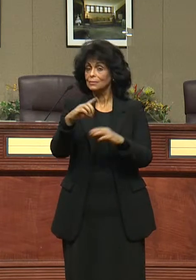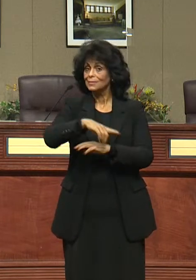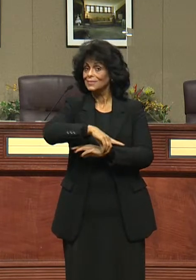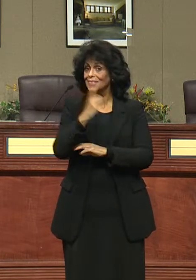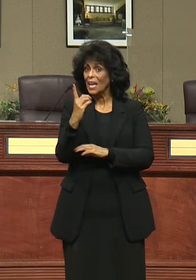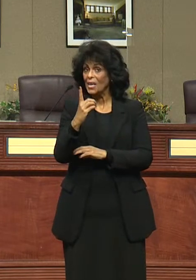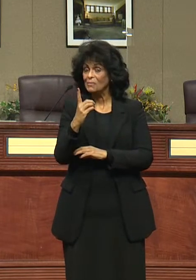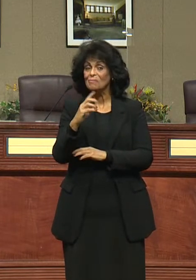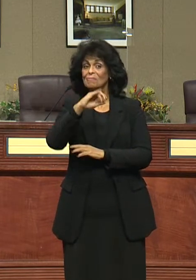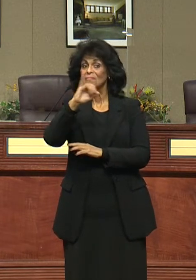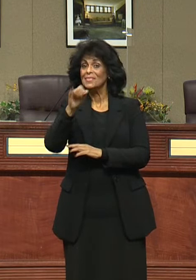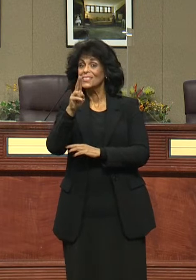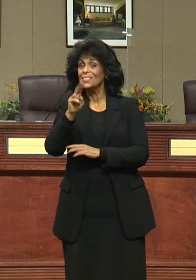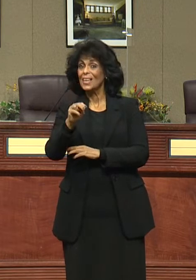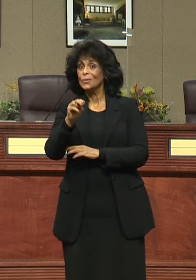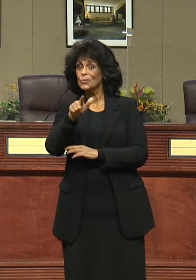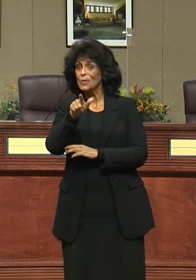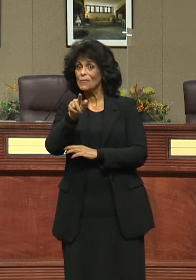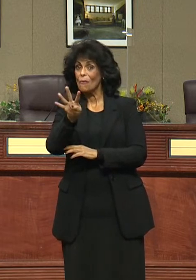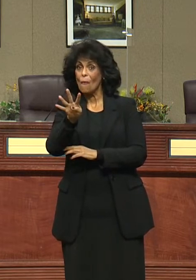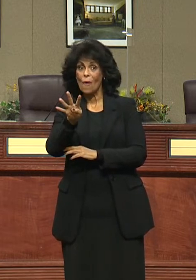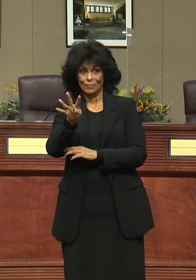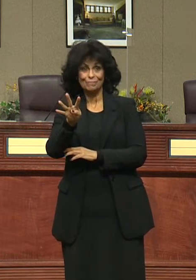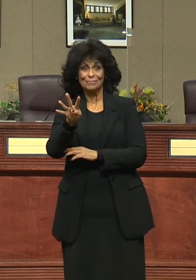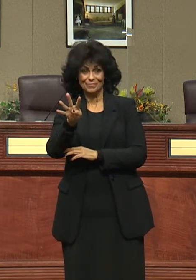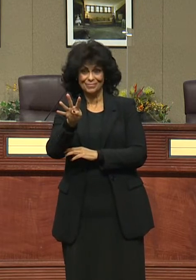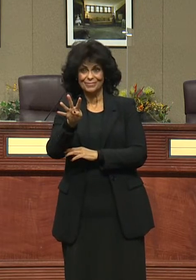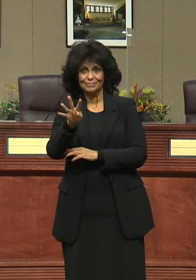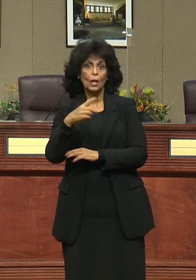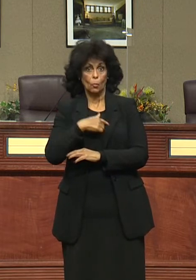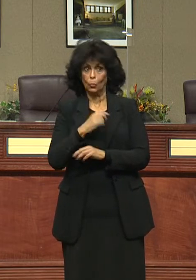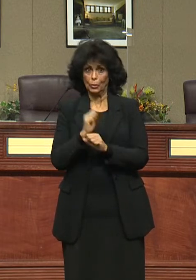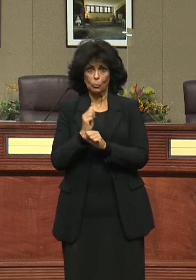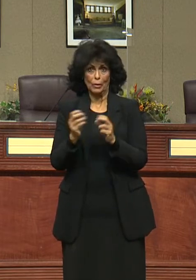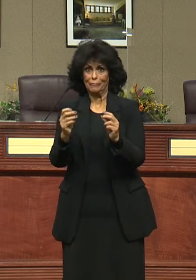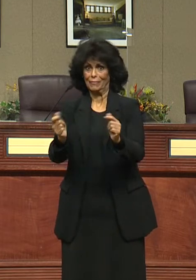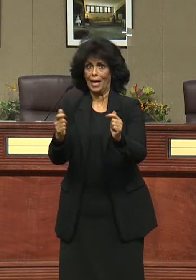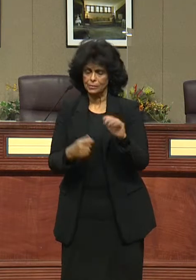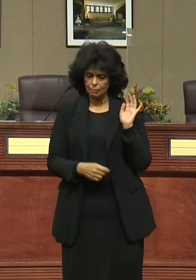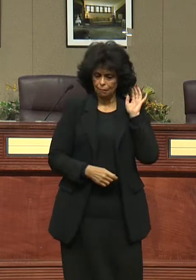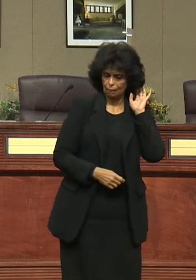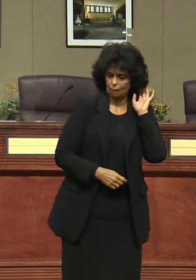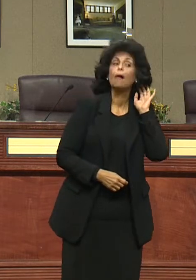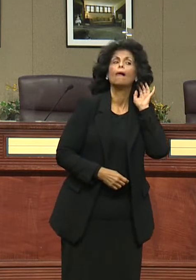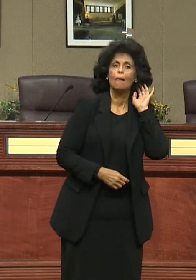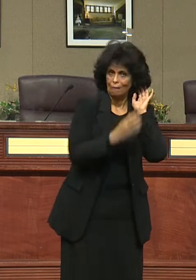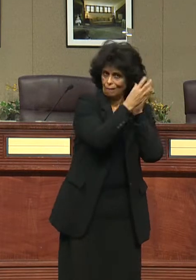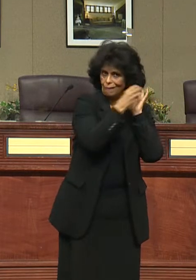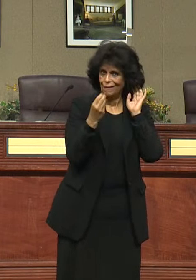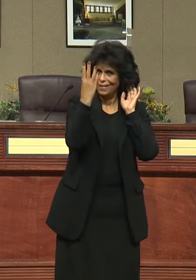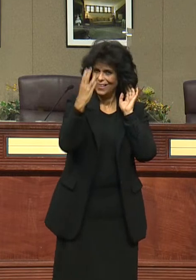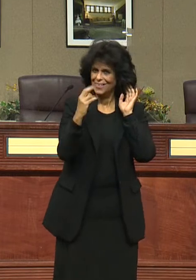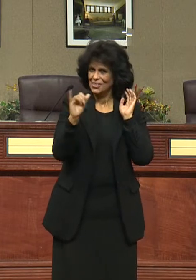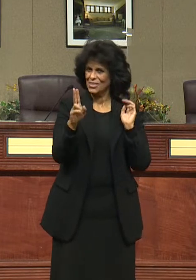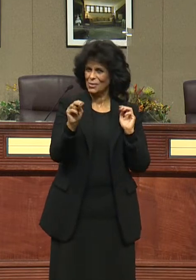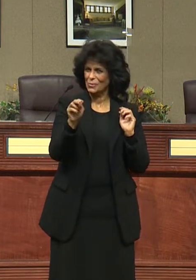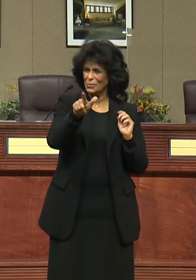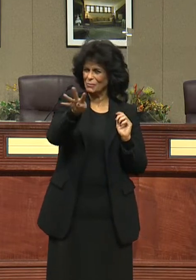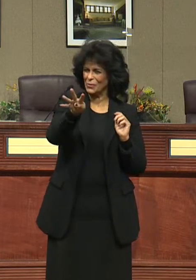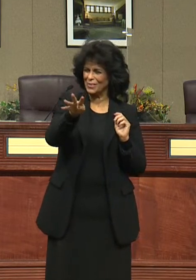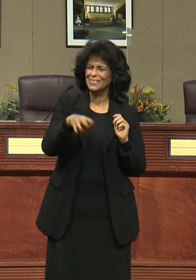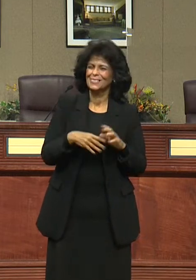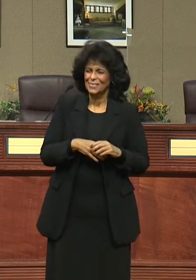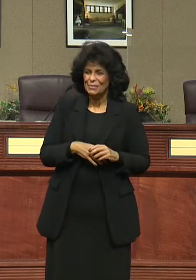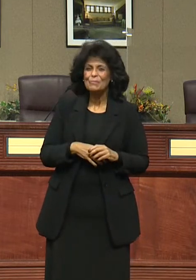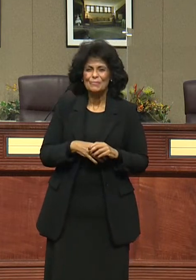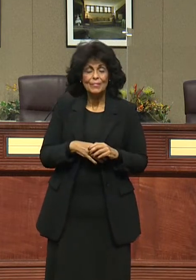day that will be done. All right, so we work quickly here, January the 24th. And, you know, this is, again, in